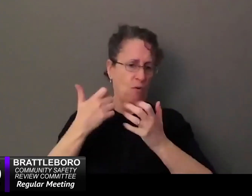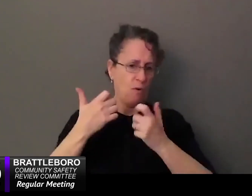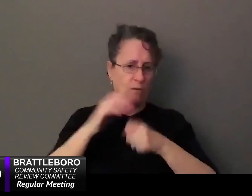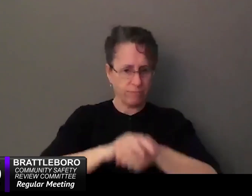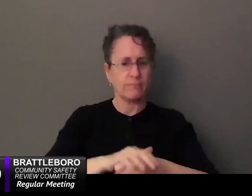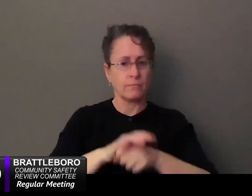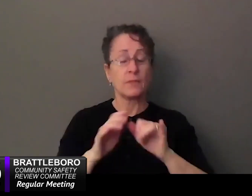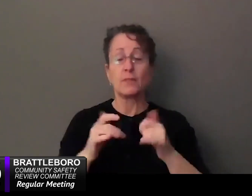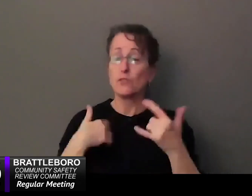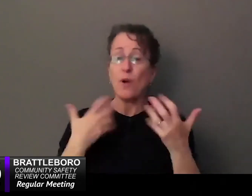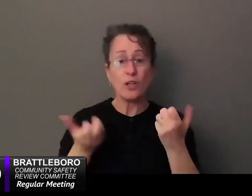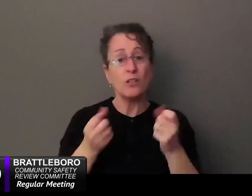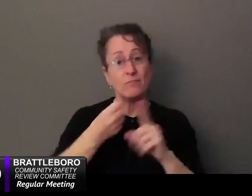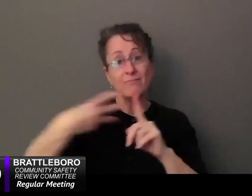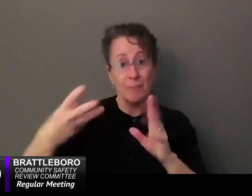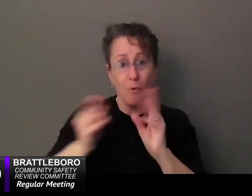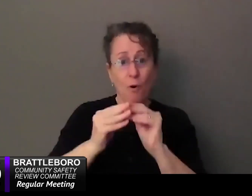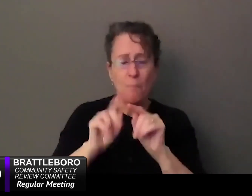there.